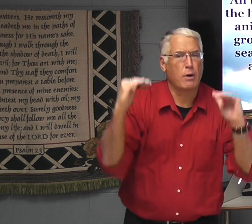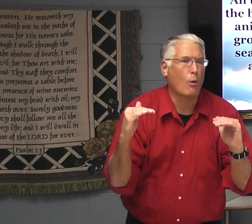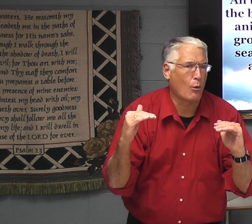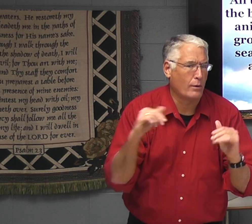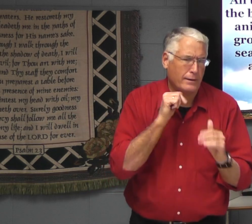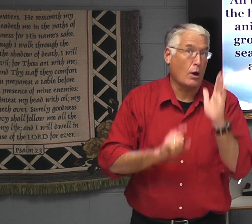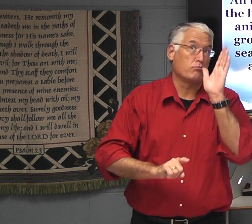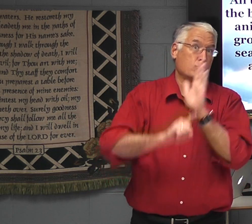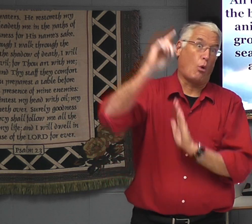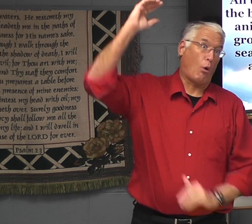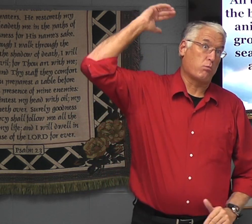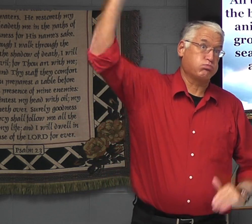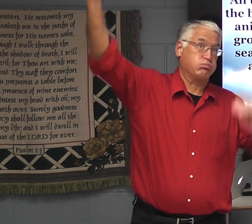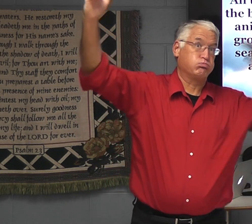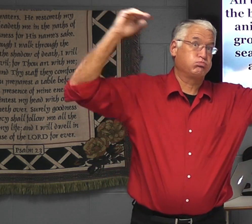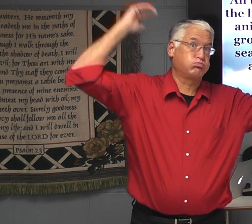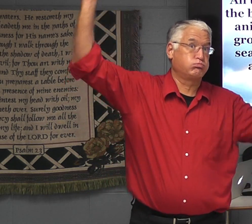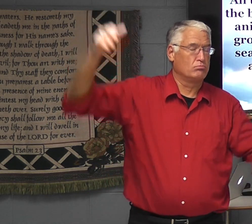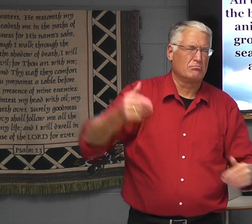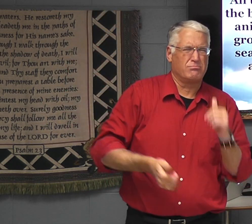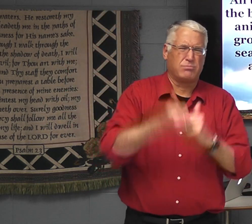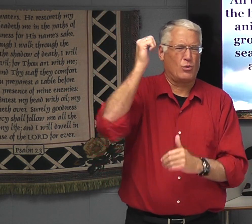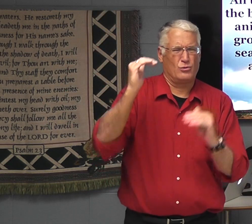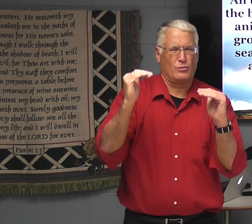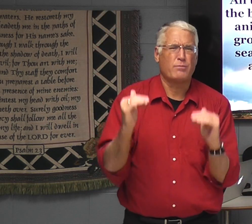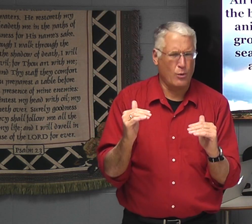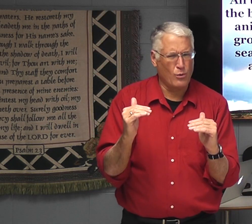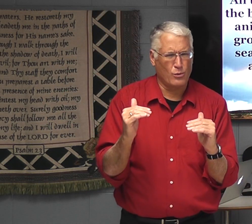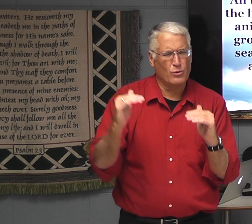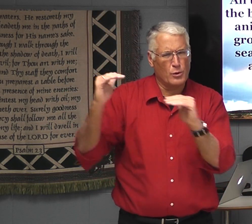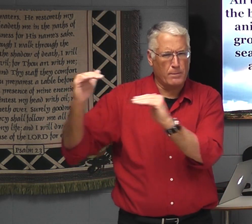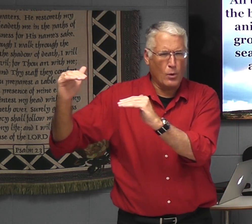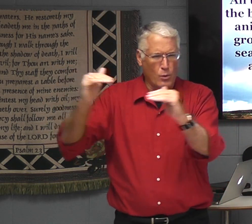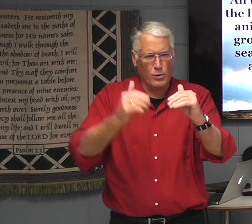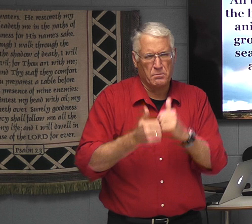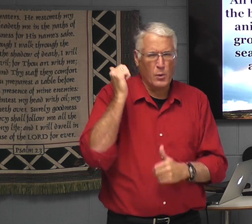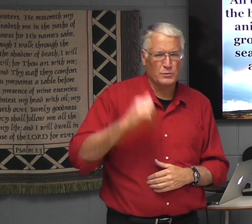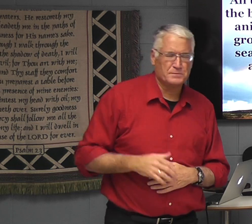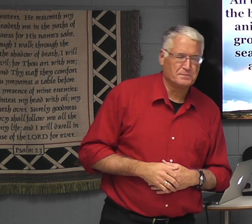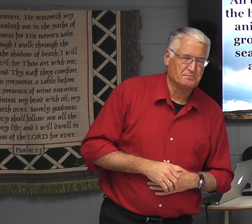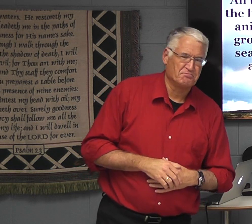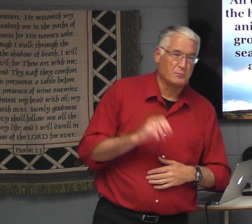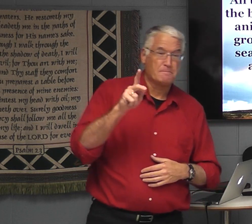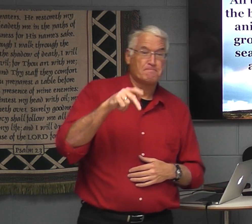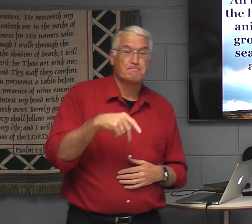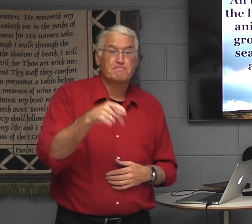during the time of Adam and Eve, but we think that they were small. They weren't huge. Most of them were really small.